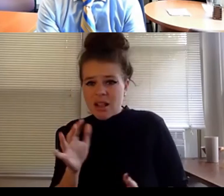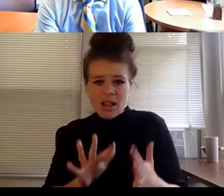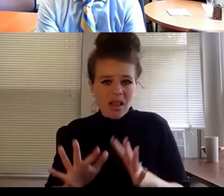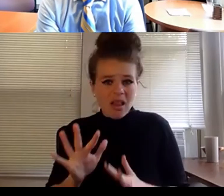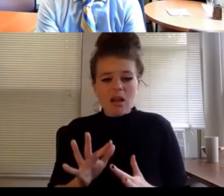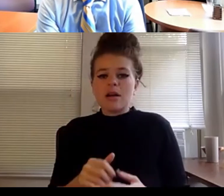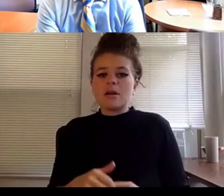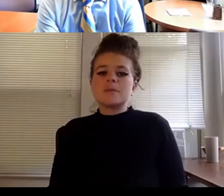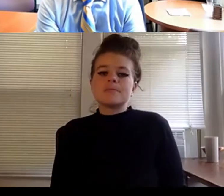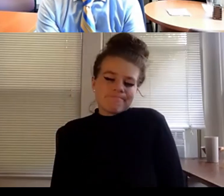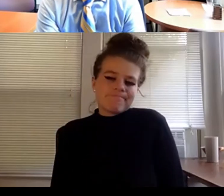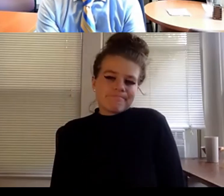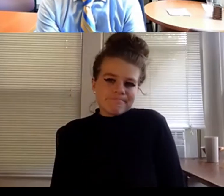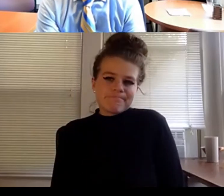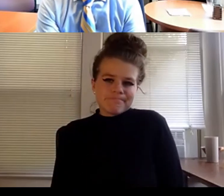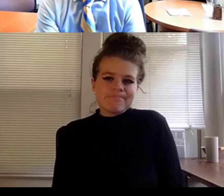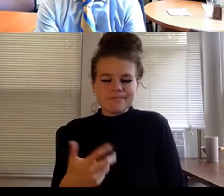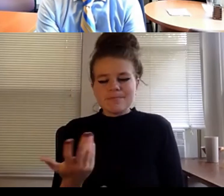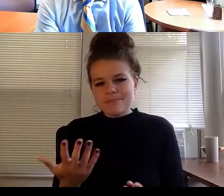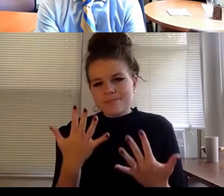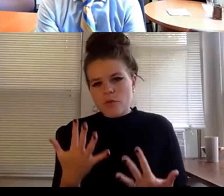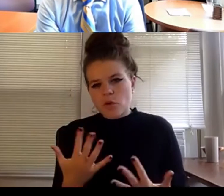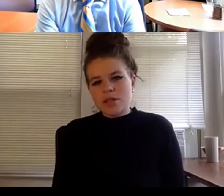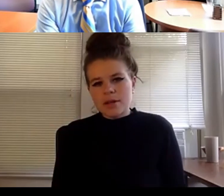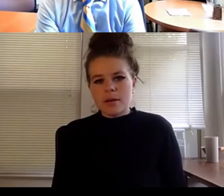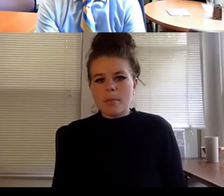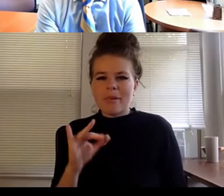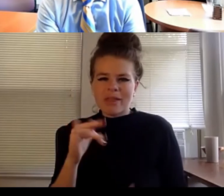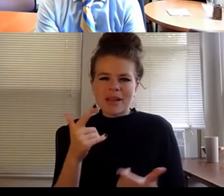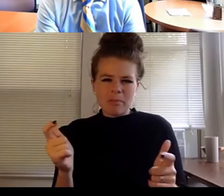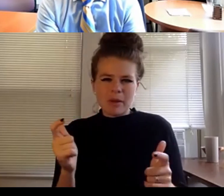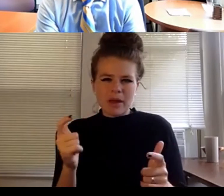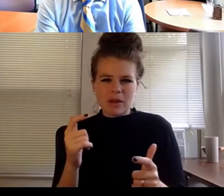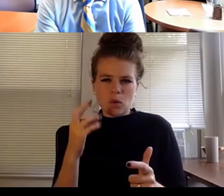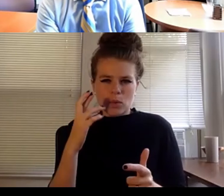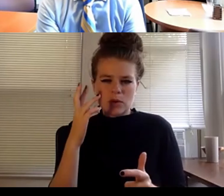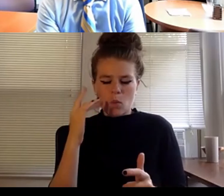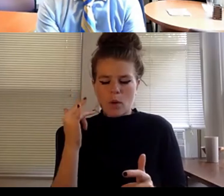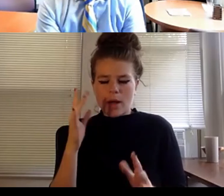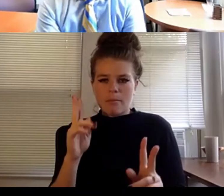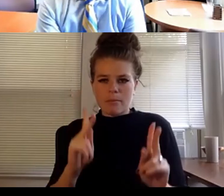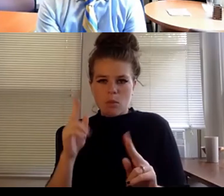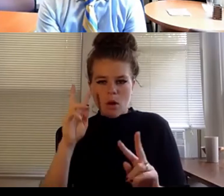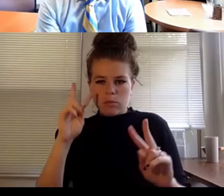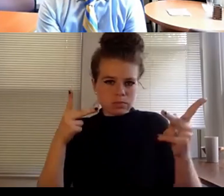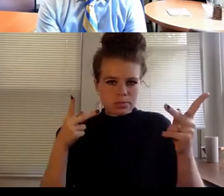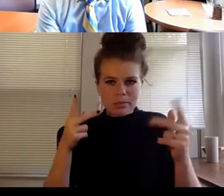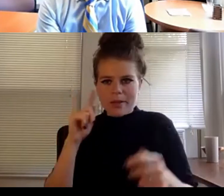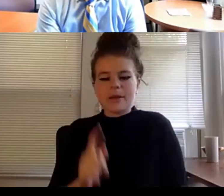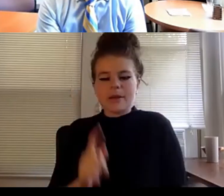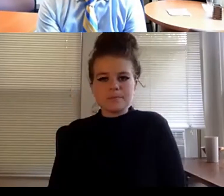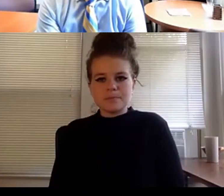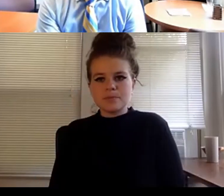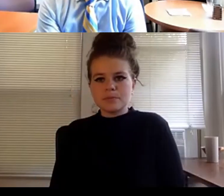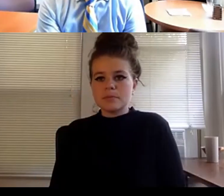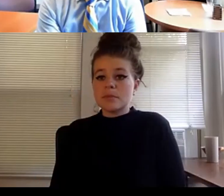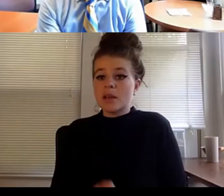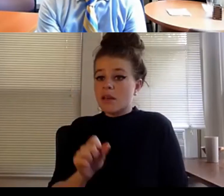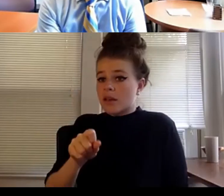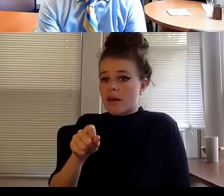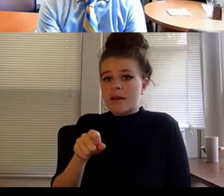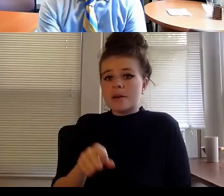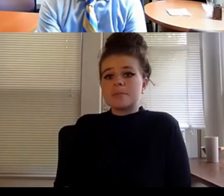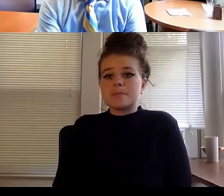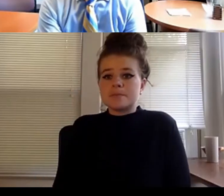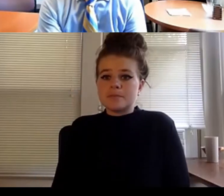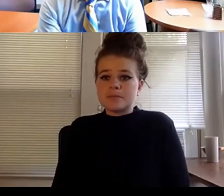we take it? That's a biggie, I think, with people in research. Yes. And I think, when I talk